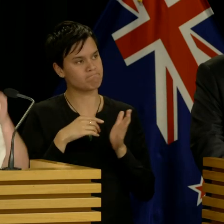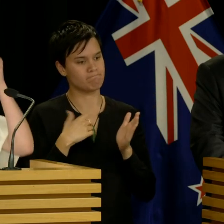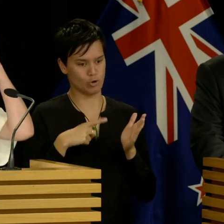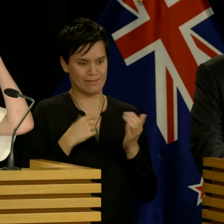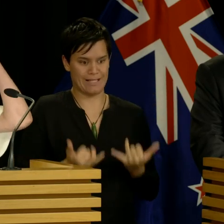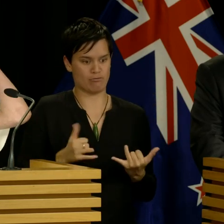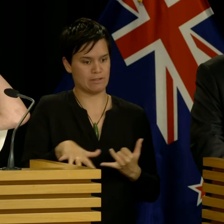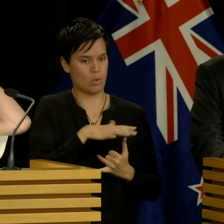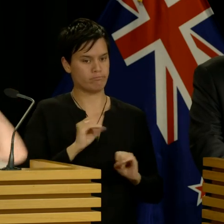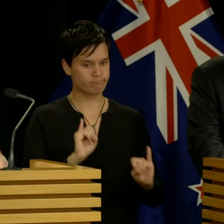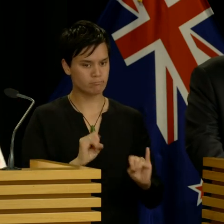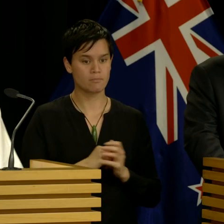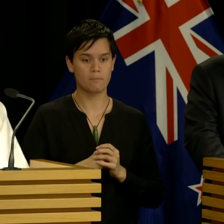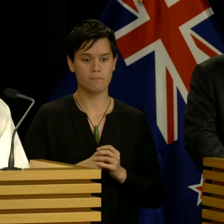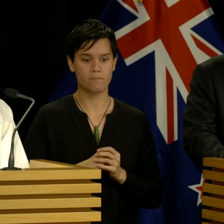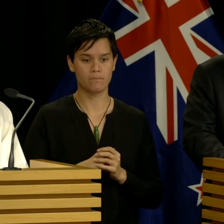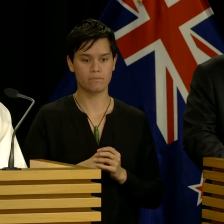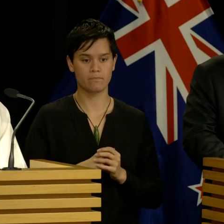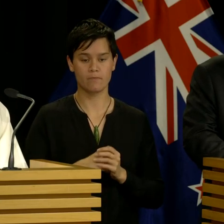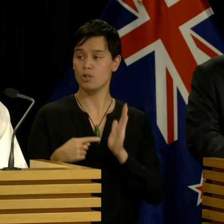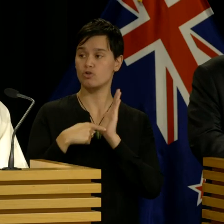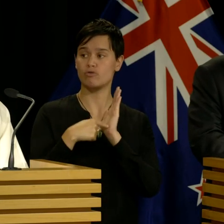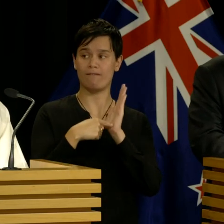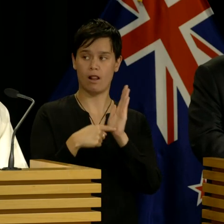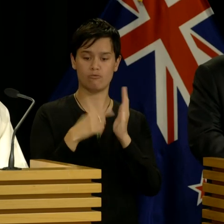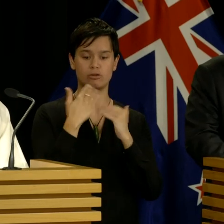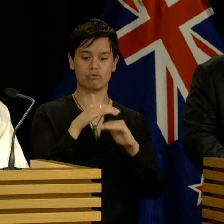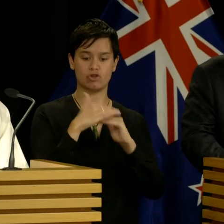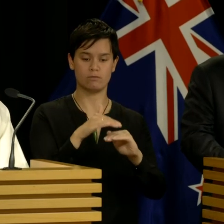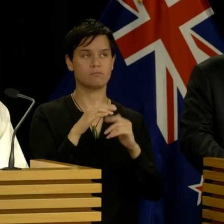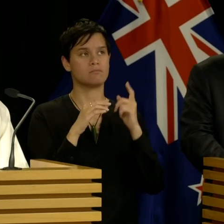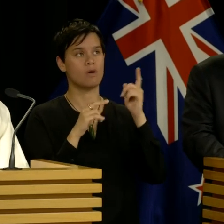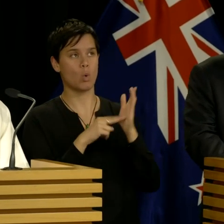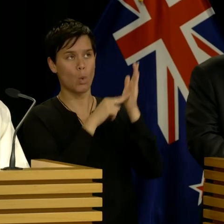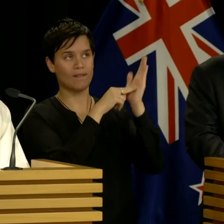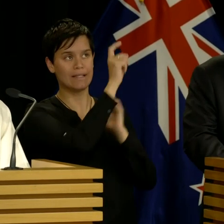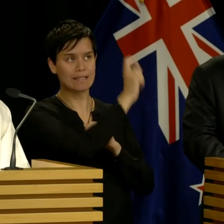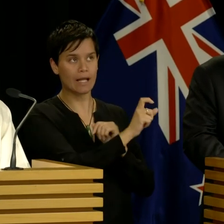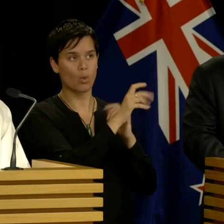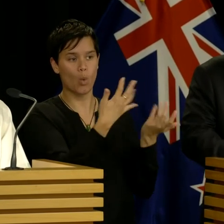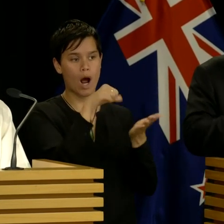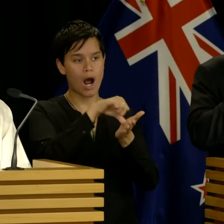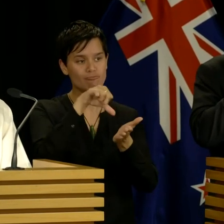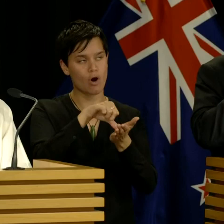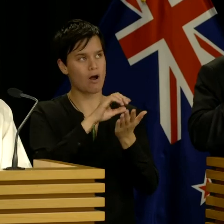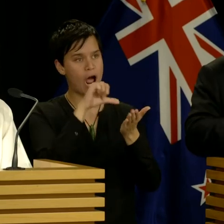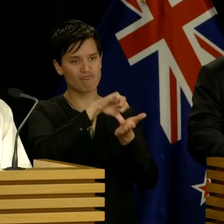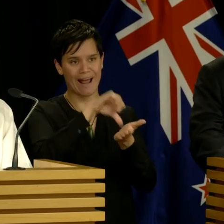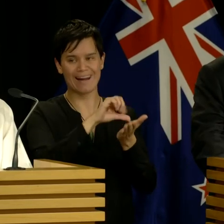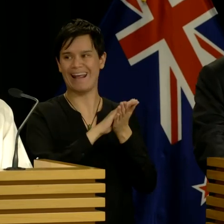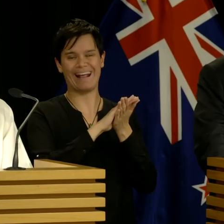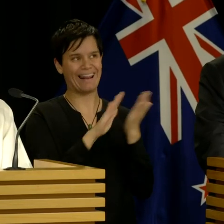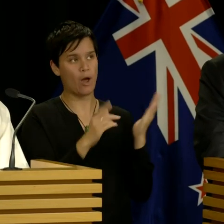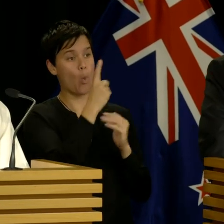on the travel restrictions, it seems clear, like in Northern Italy, for instance, or Iran, the situation's not going to be resolved within a week. Yes. So